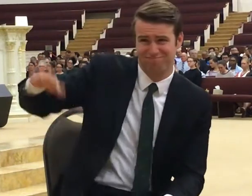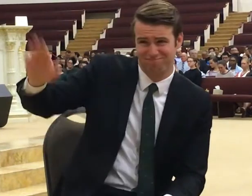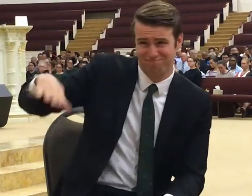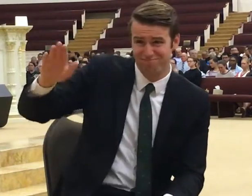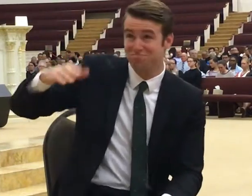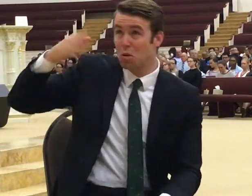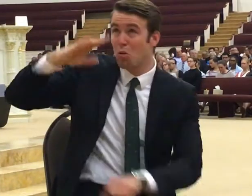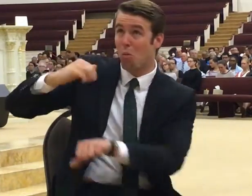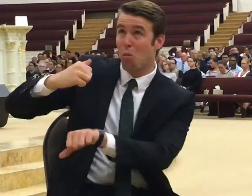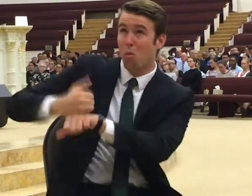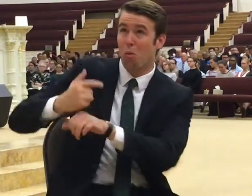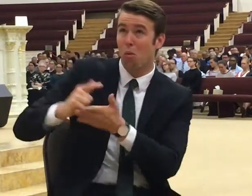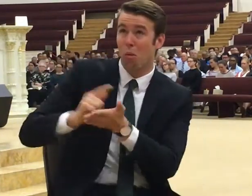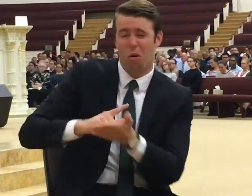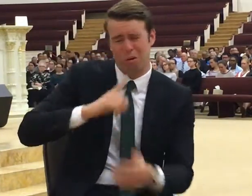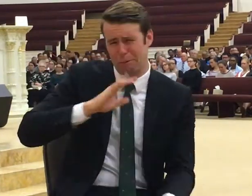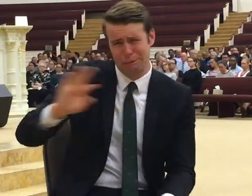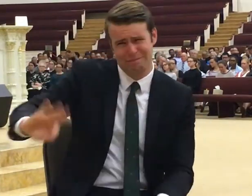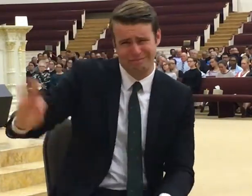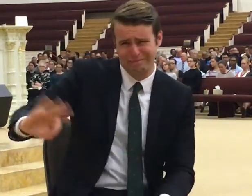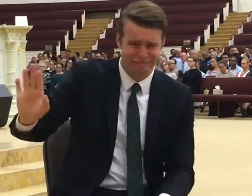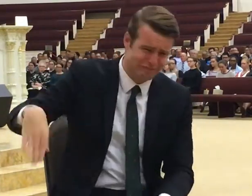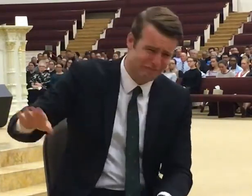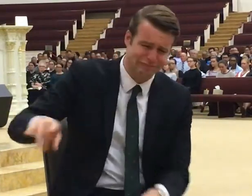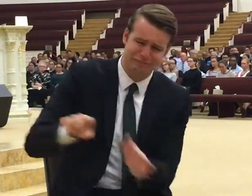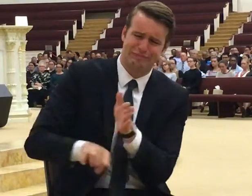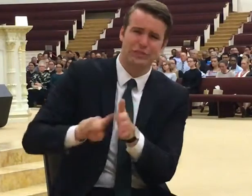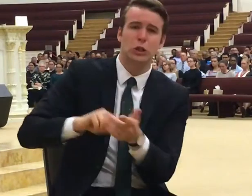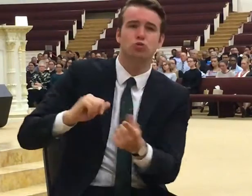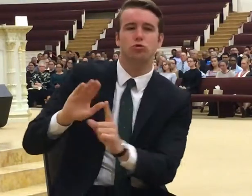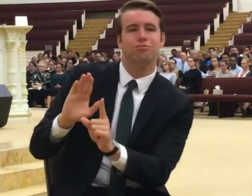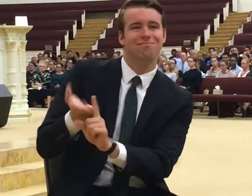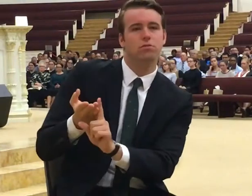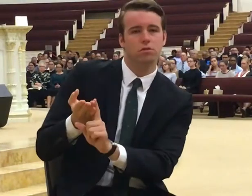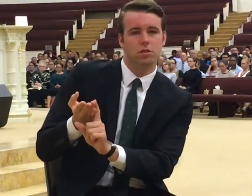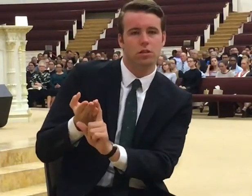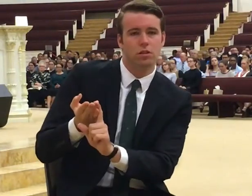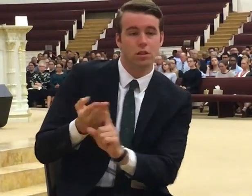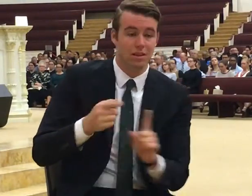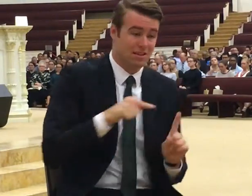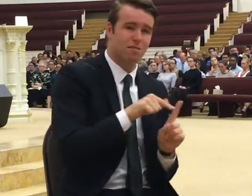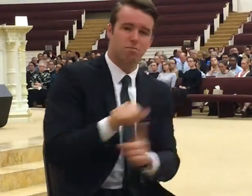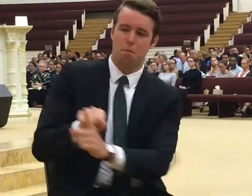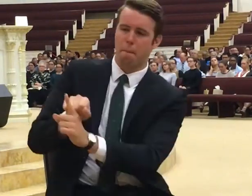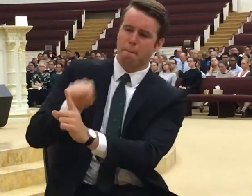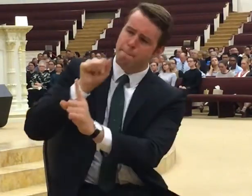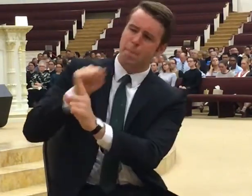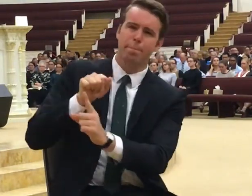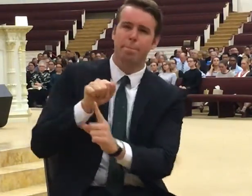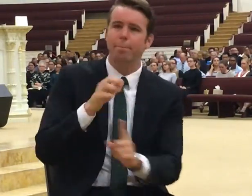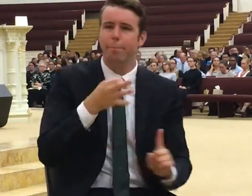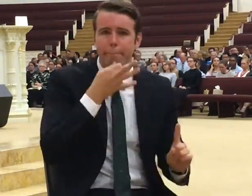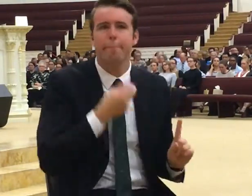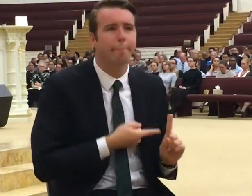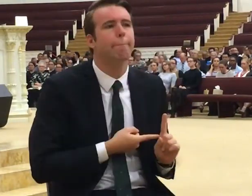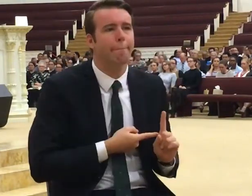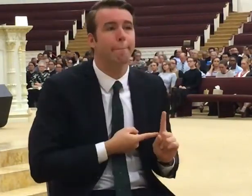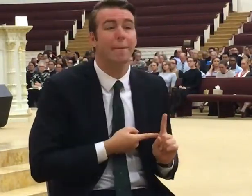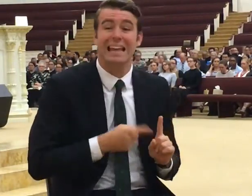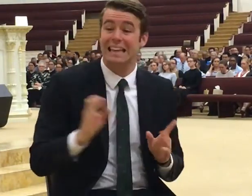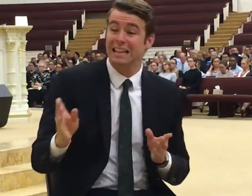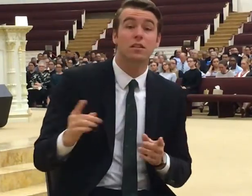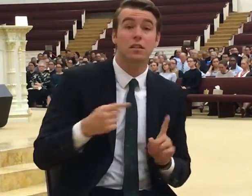established law was in place. He brings a deceptive twist. He provides for